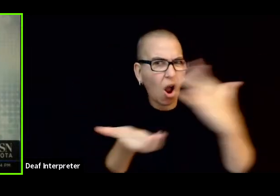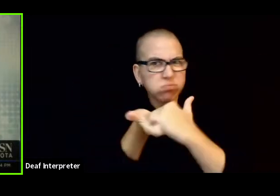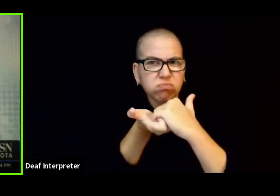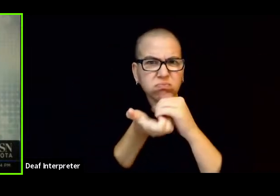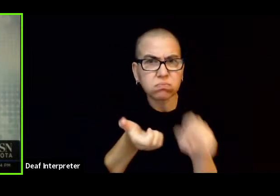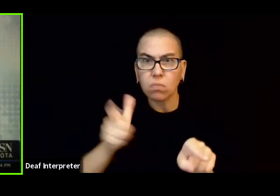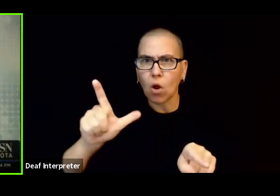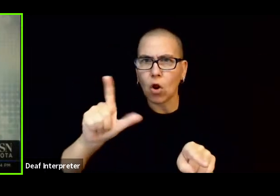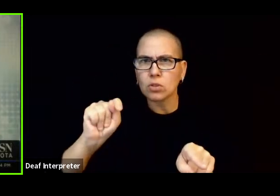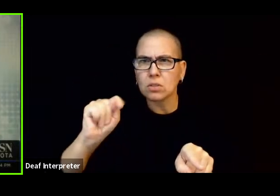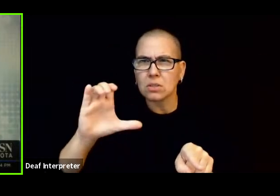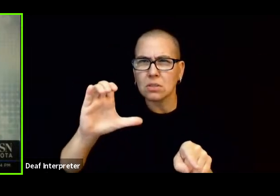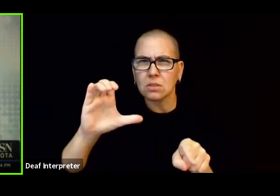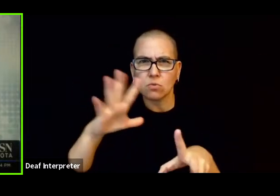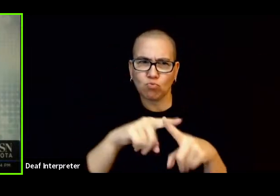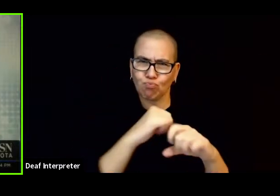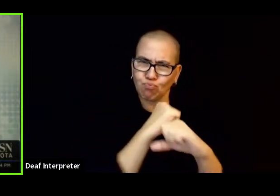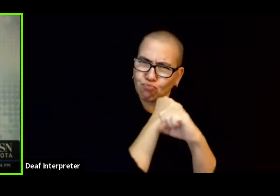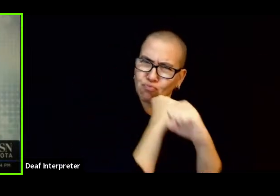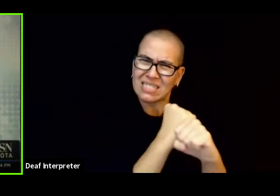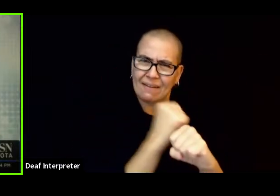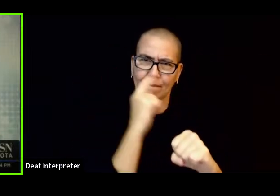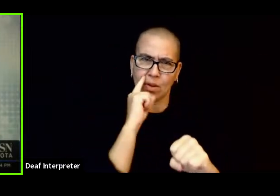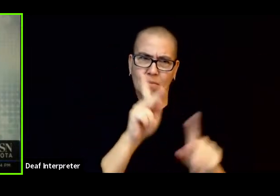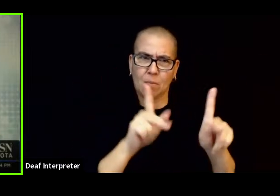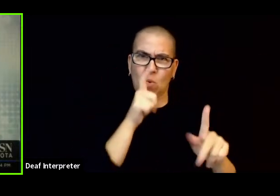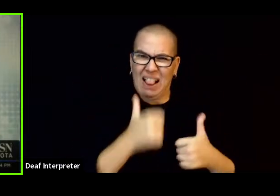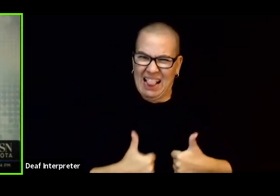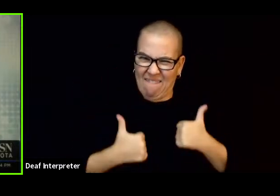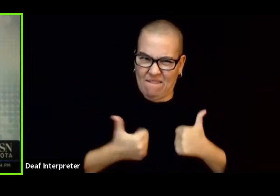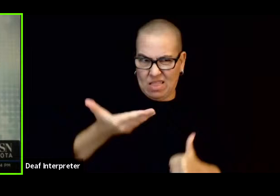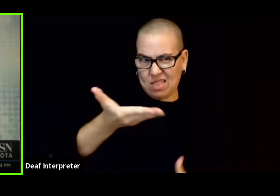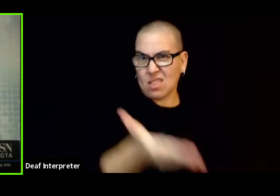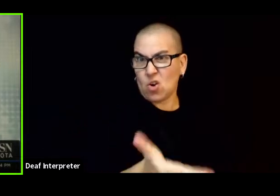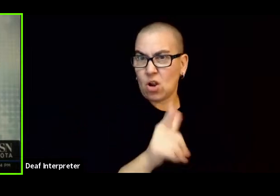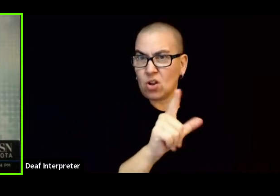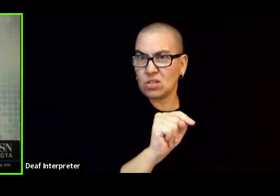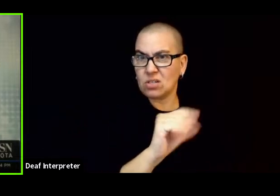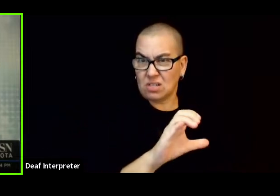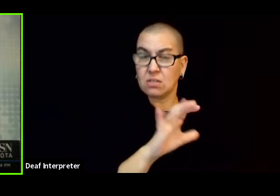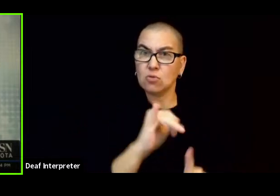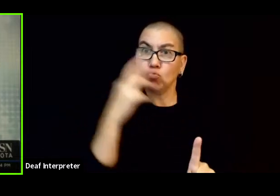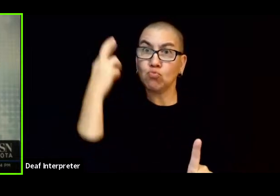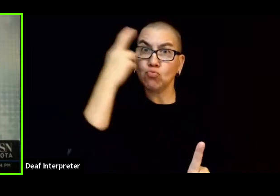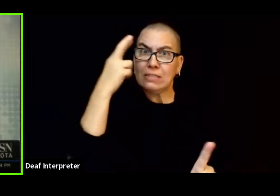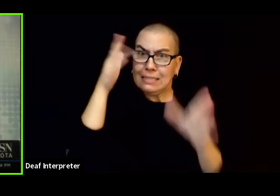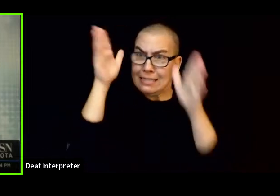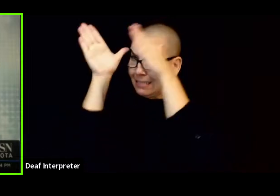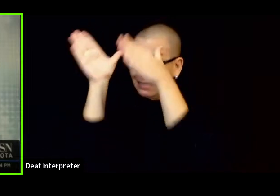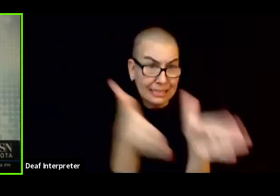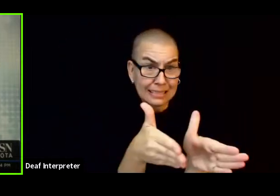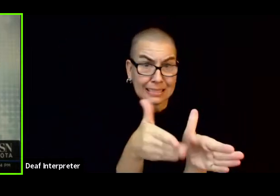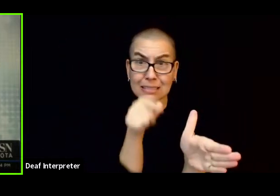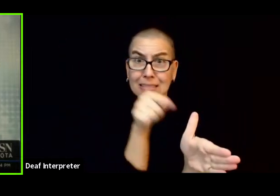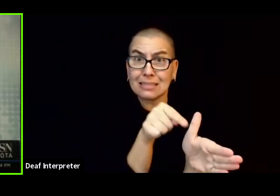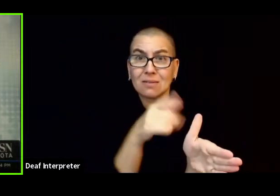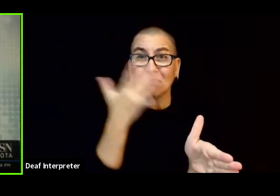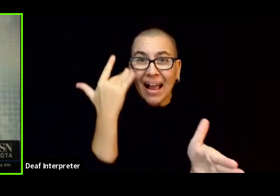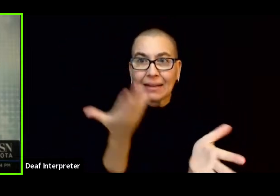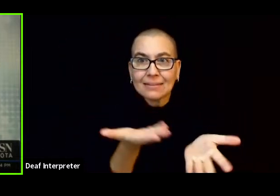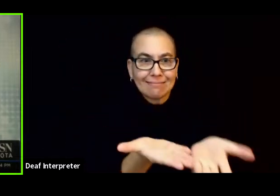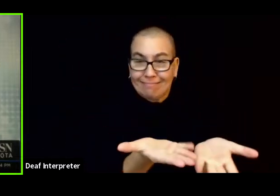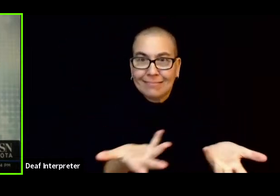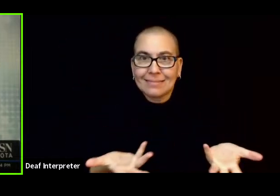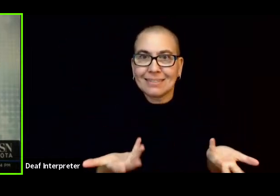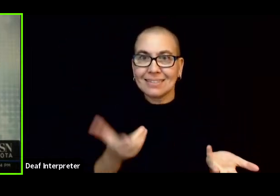to protect residents and workers. The reason for this focus has certainly been borne out by the course of this epidemic.